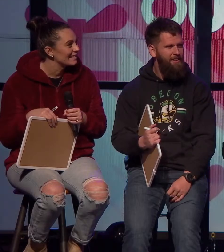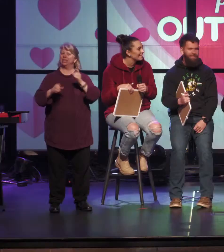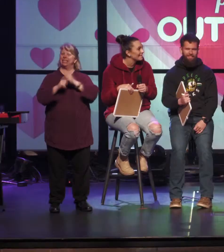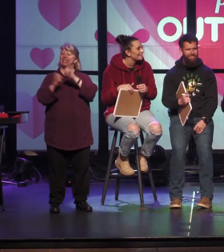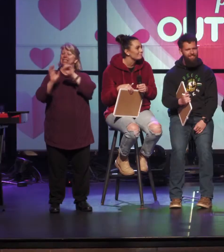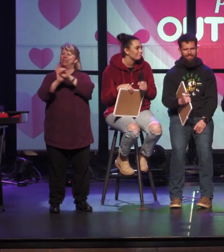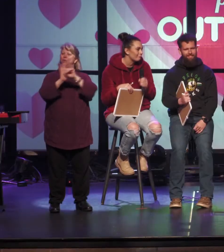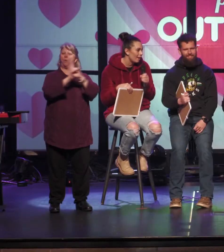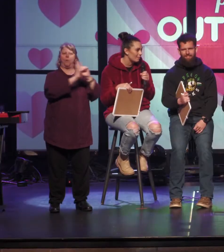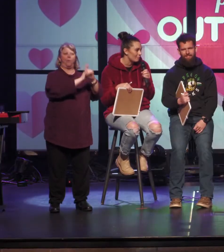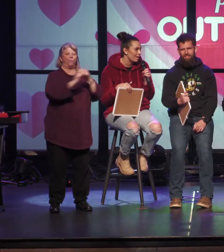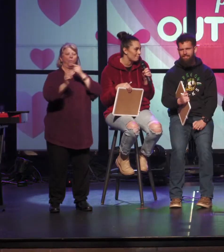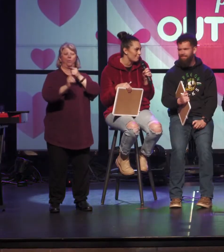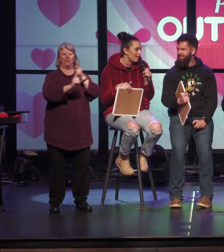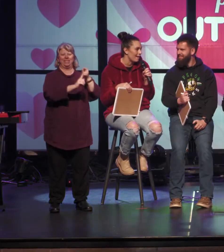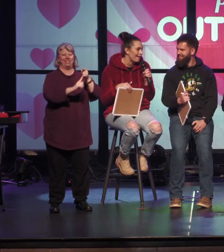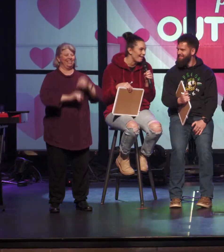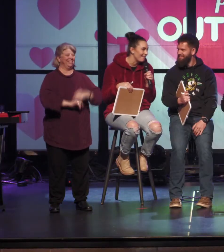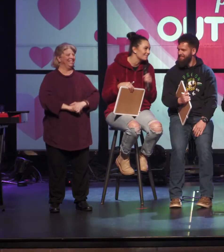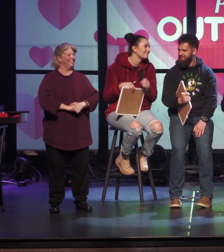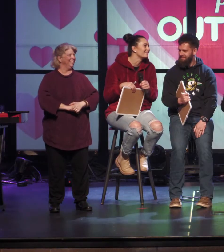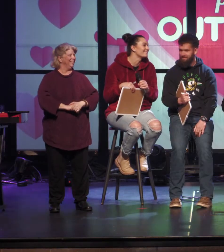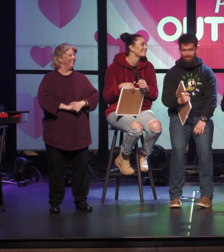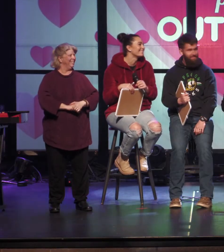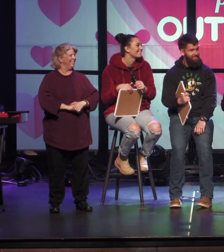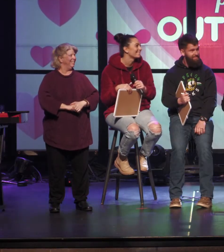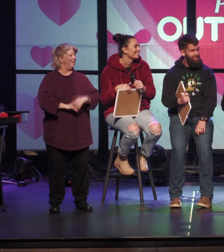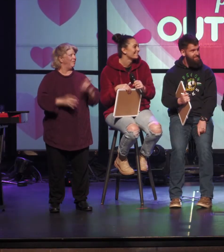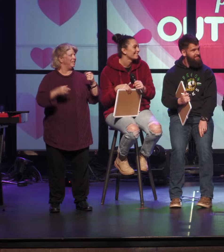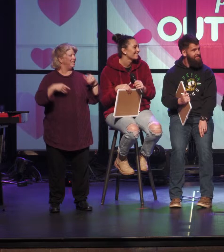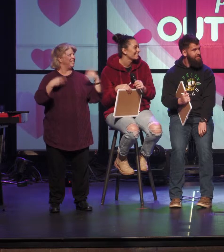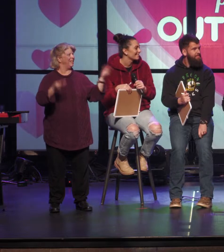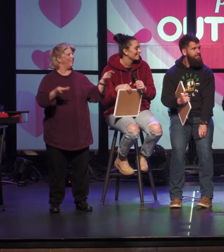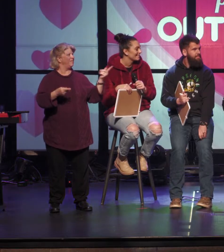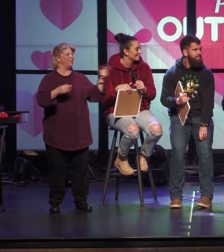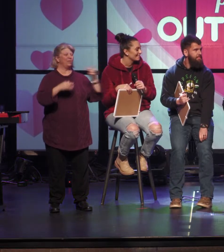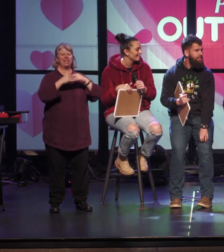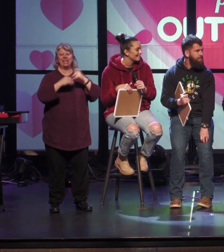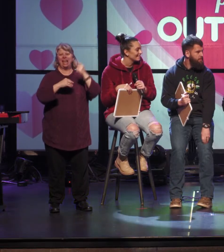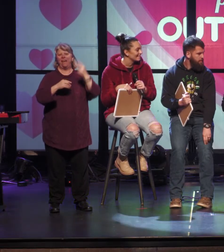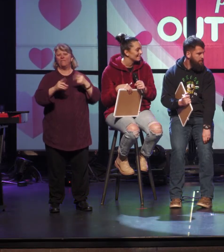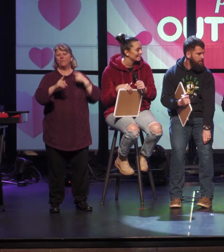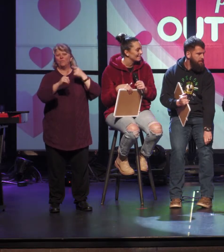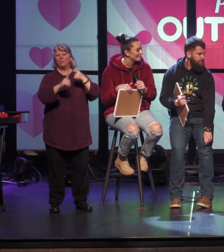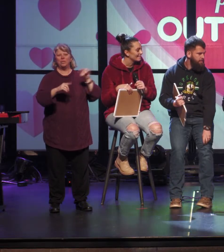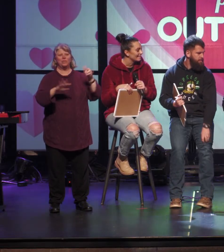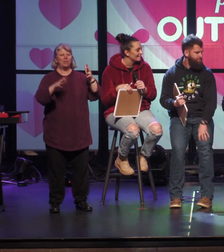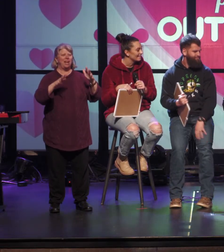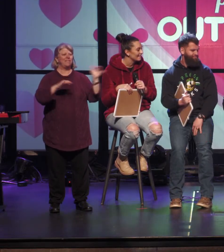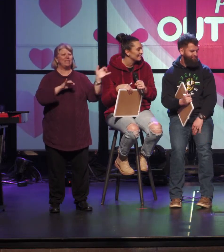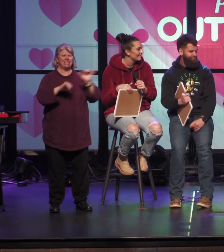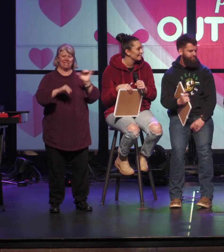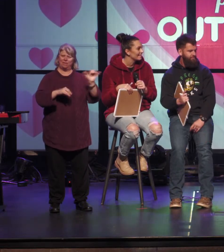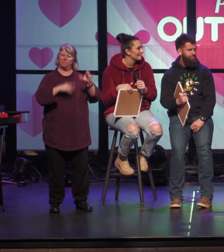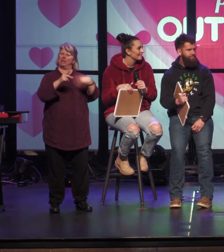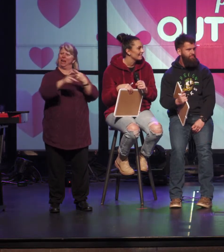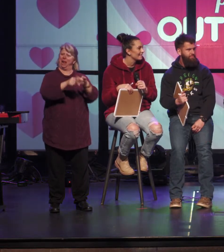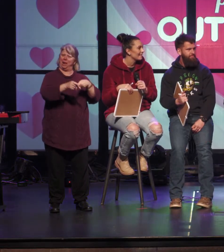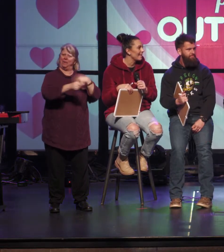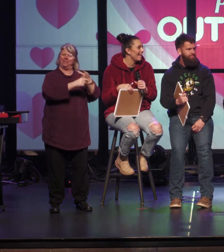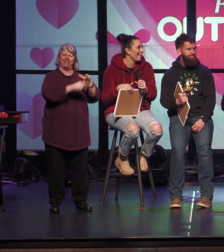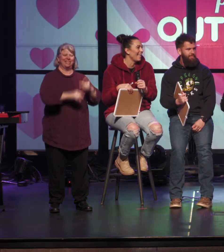0 points. 0. I almost want to give you all at least half a point because you're kind of in a similar genre at